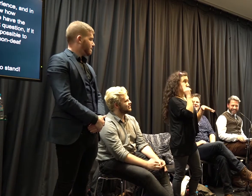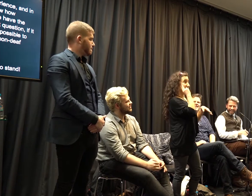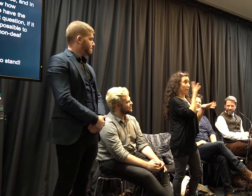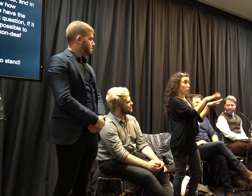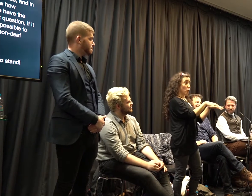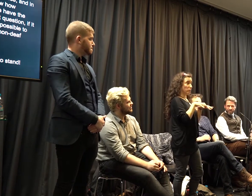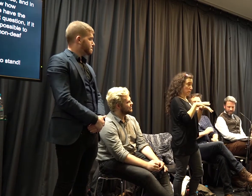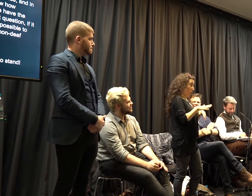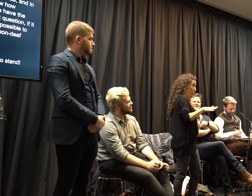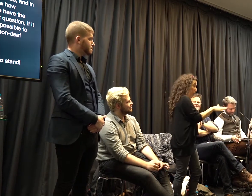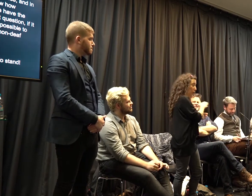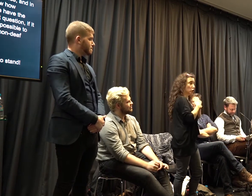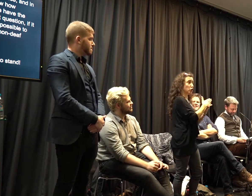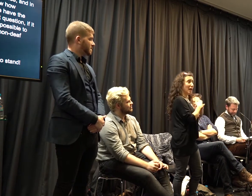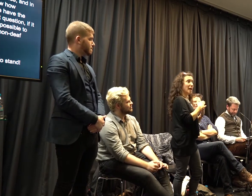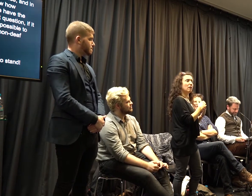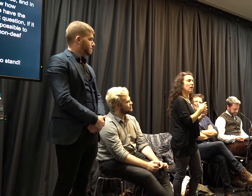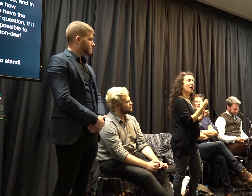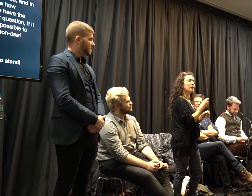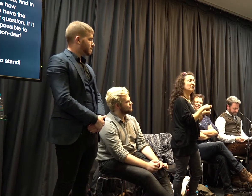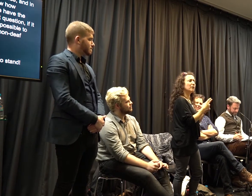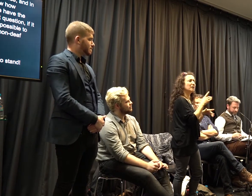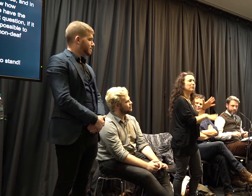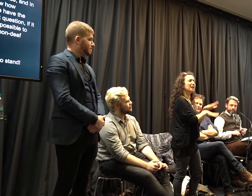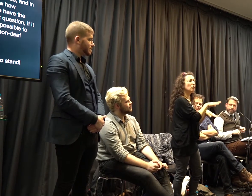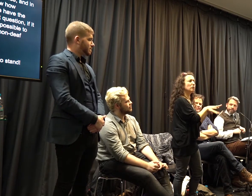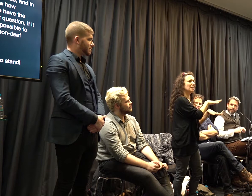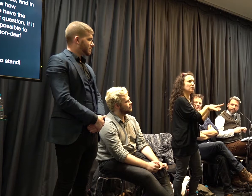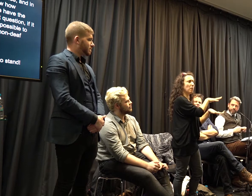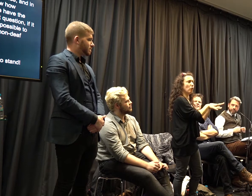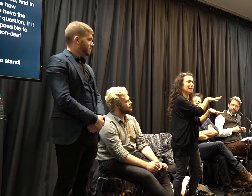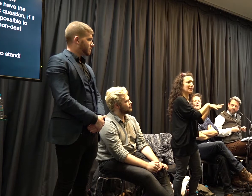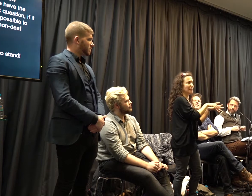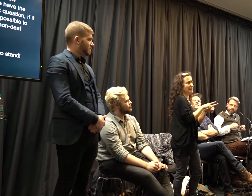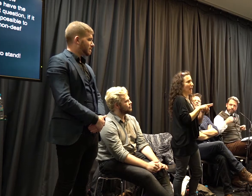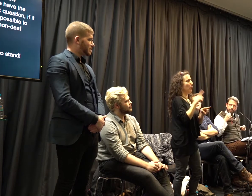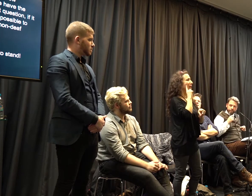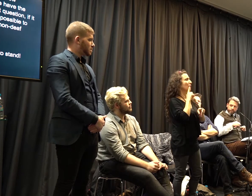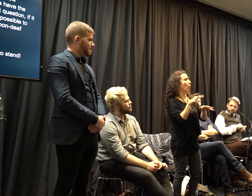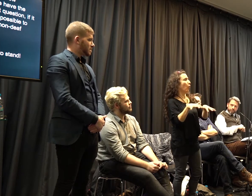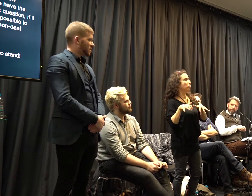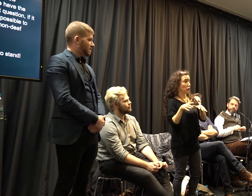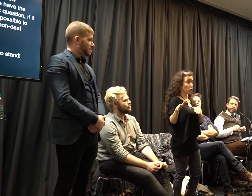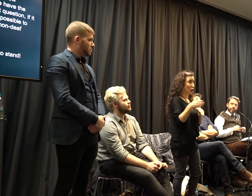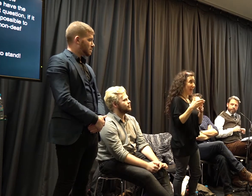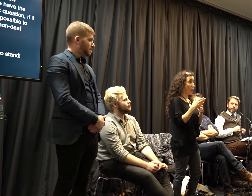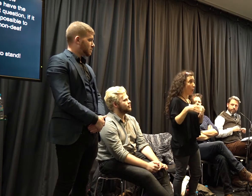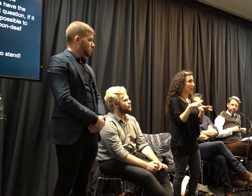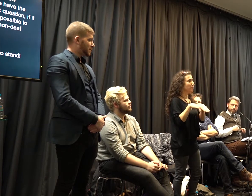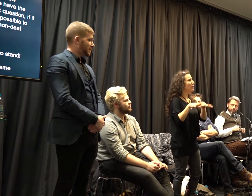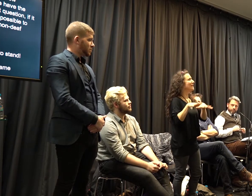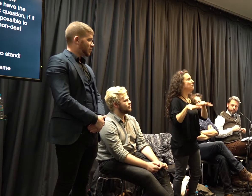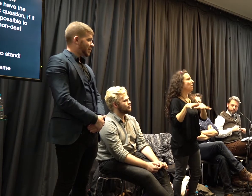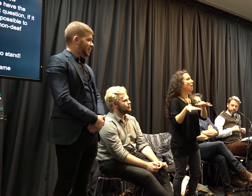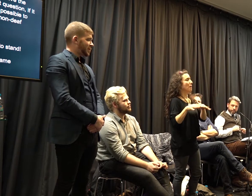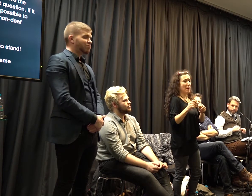yes, I will stand. So do deaf audience members share the same experiences? No, it varies, as it is